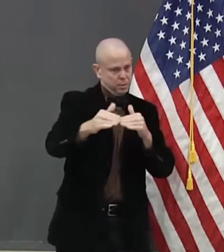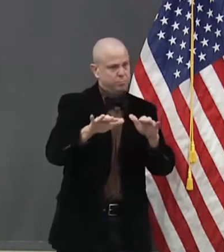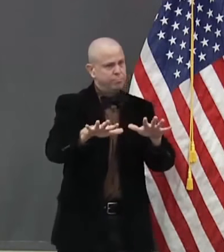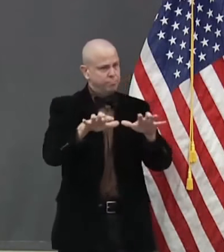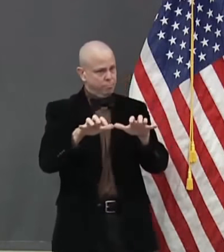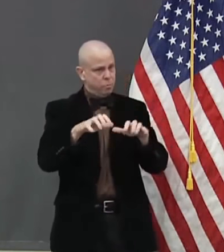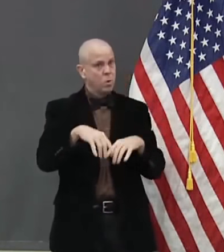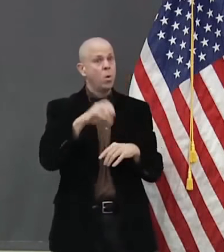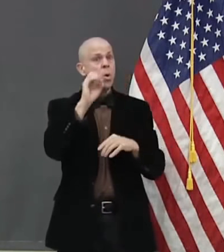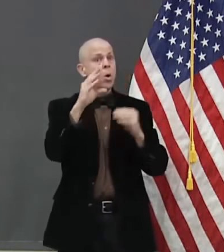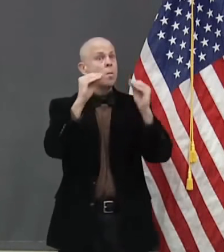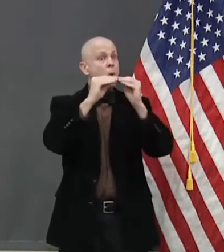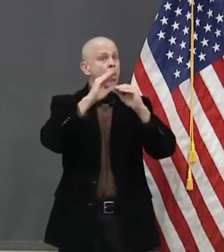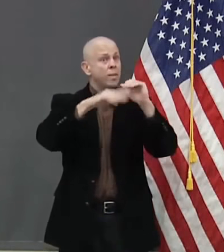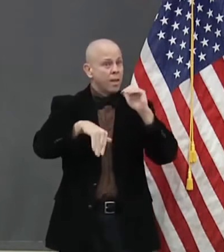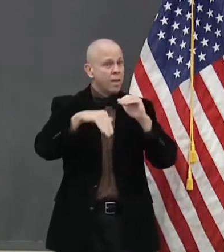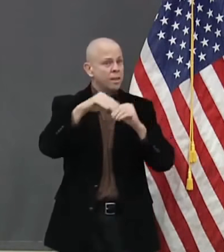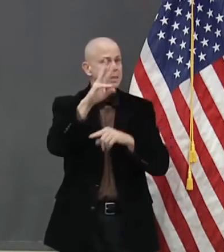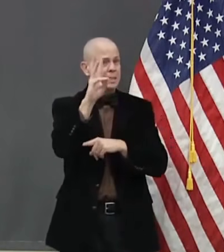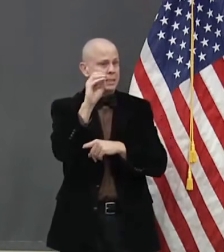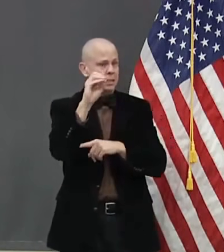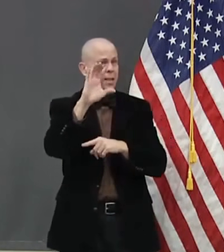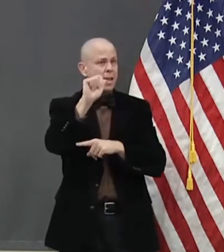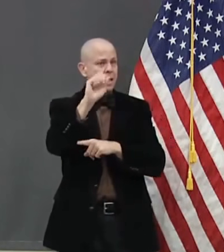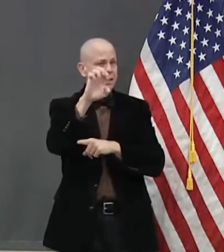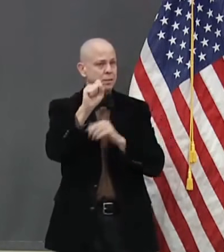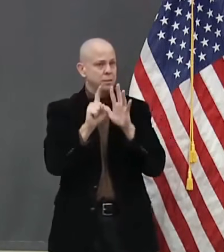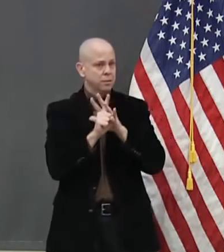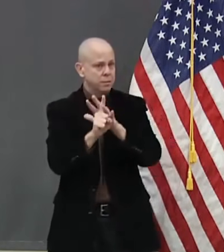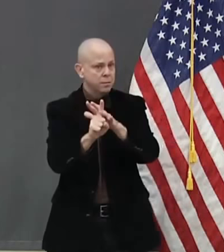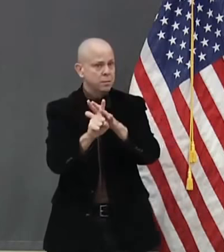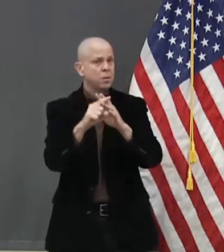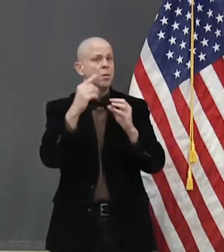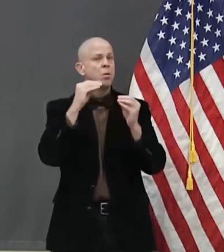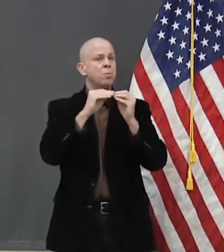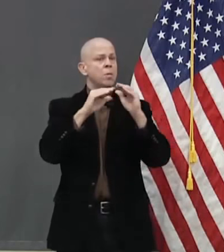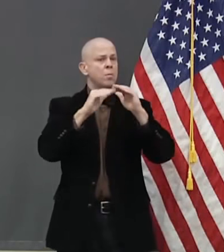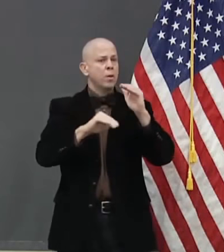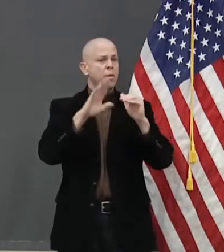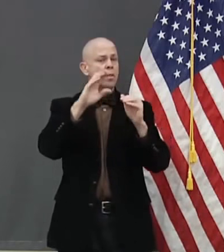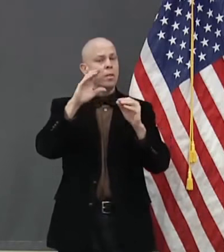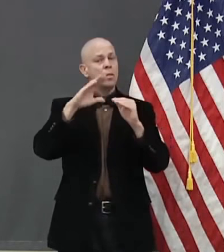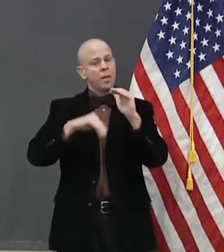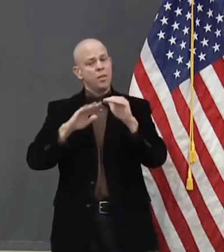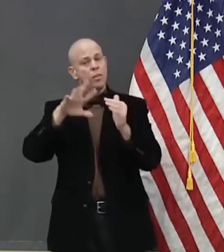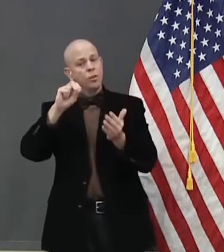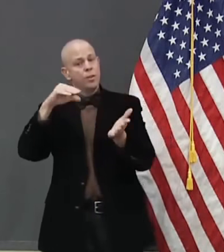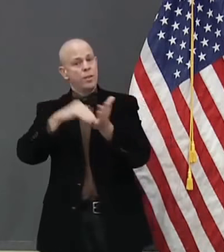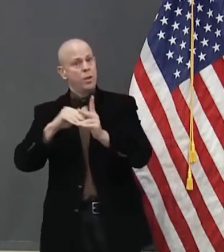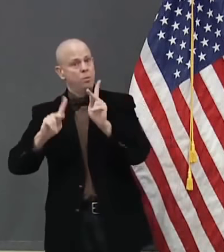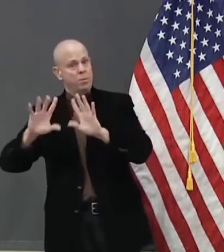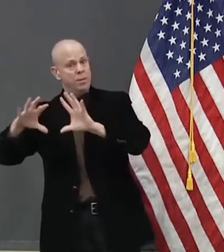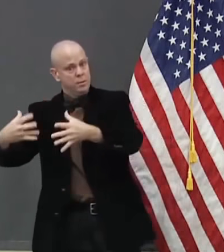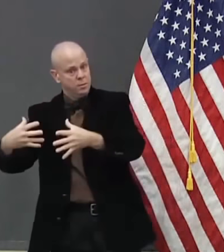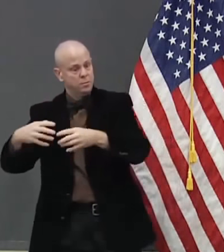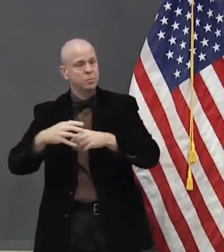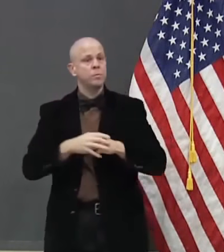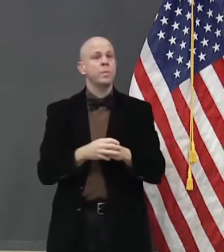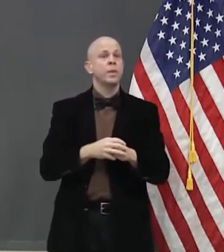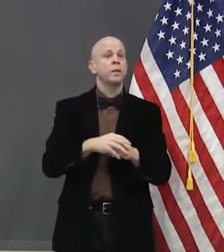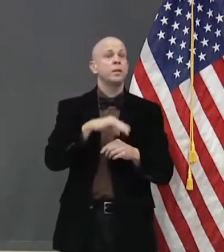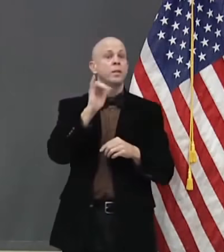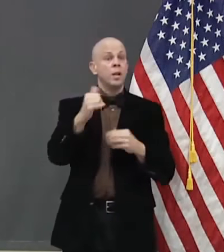cases for counties with less than 30,000 people. Today, that includes